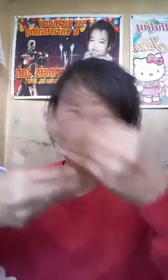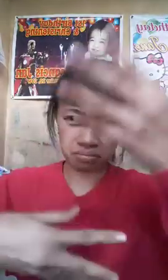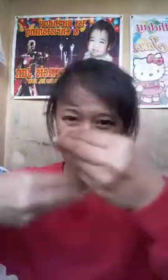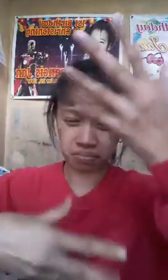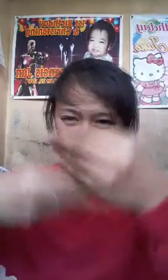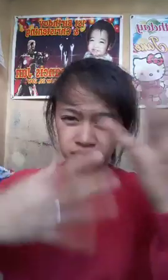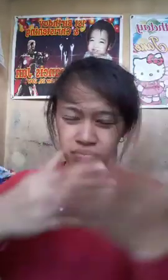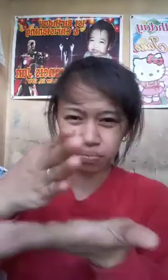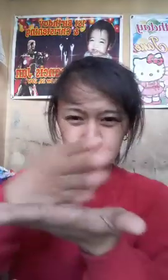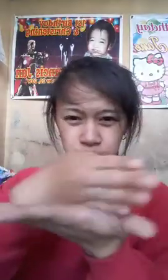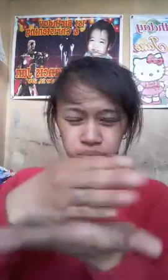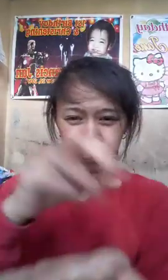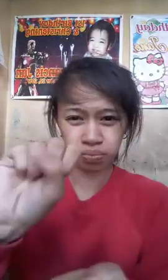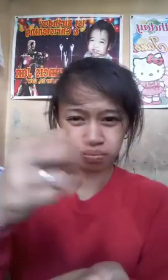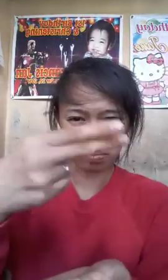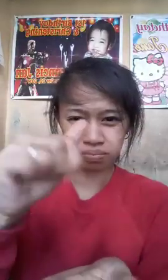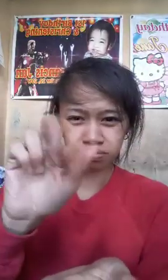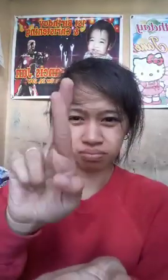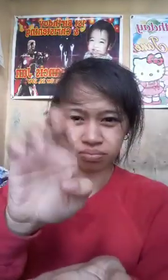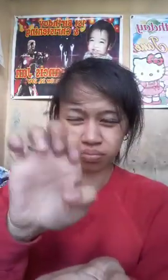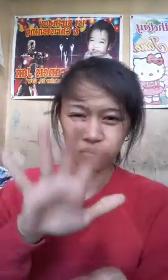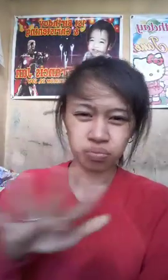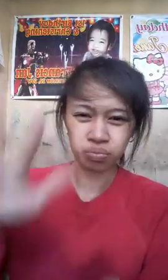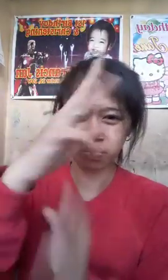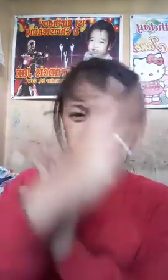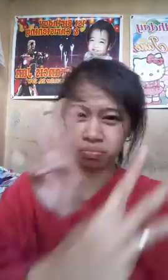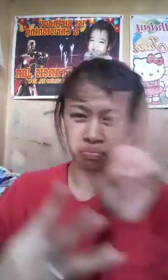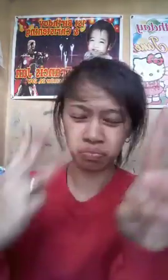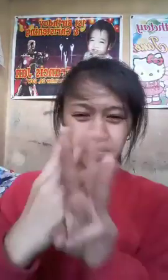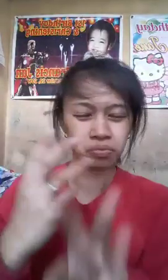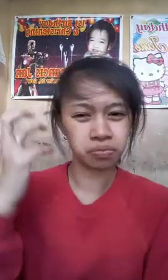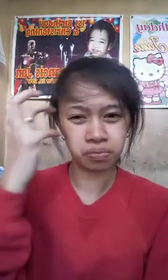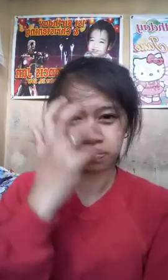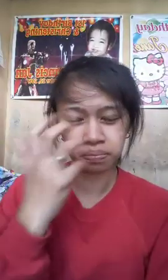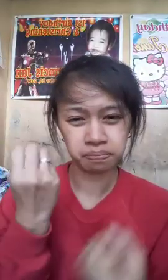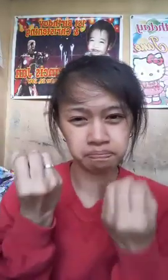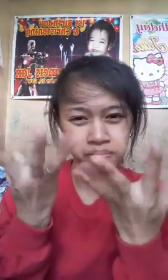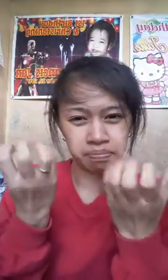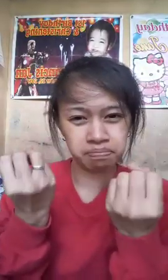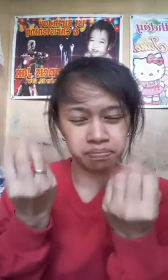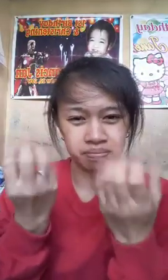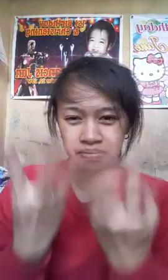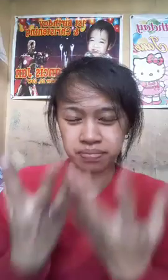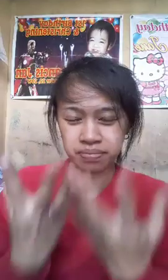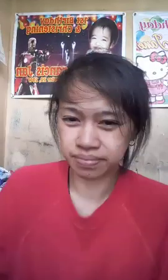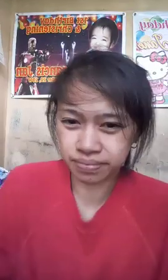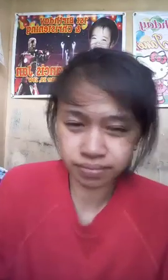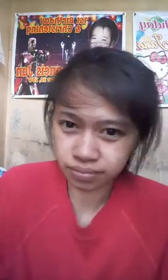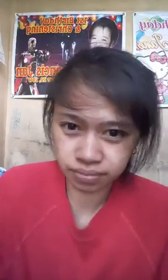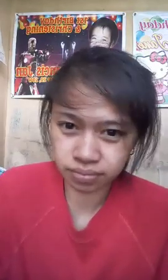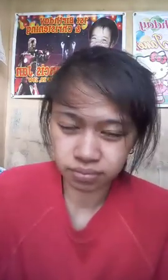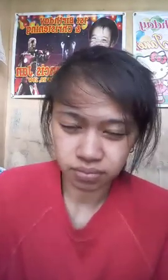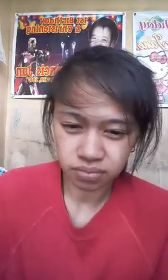mug bucket na meron pa ng virgin mug. At hindi lang yan, Mon, dito sa Shop TV, we are throwing in some freebies, and that includes